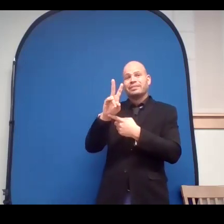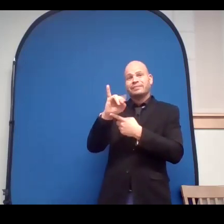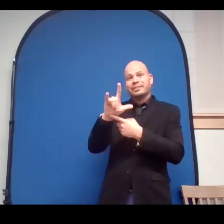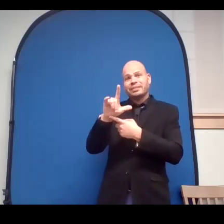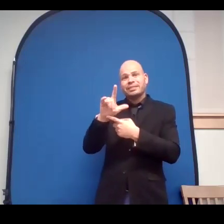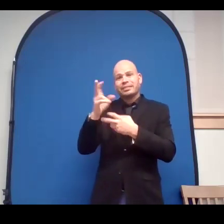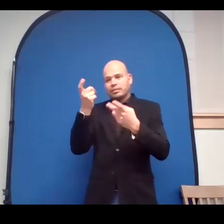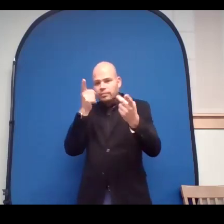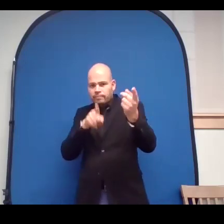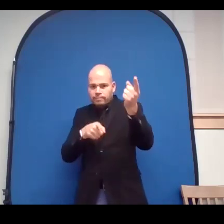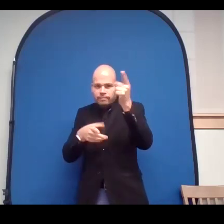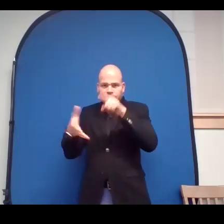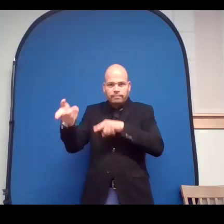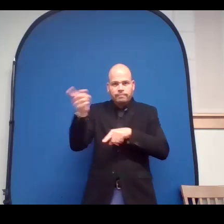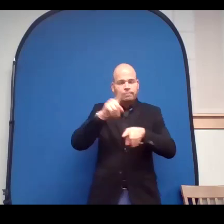this did not come from